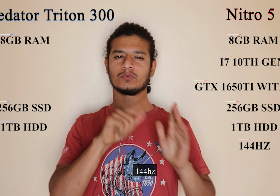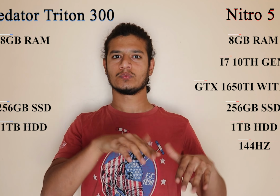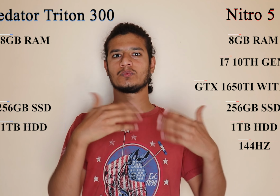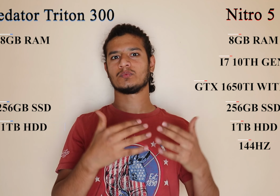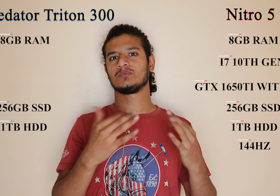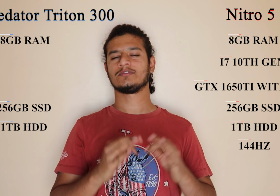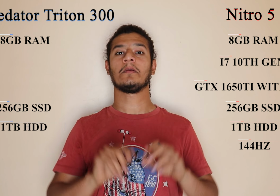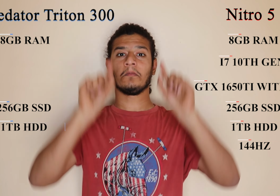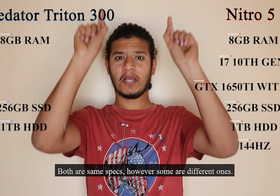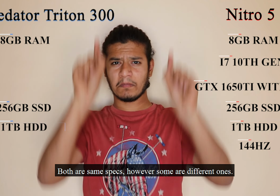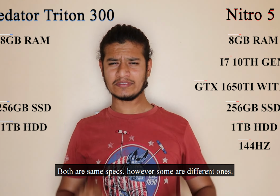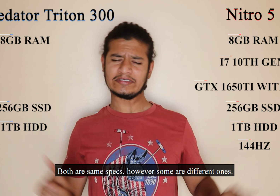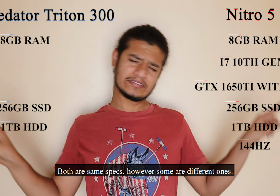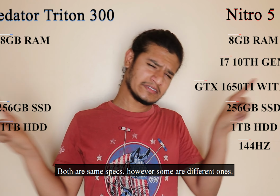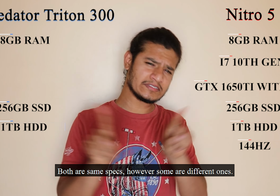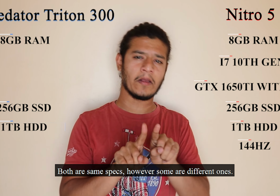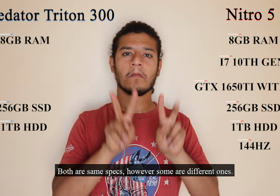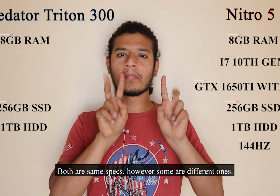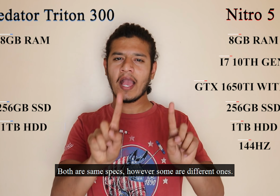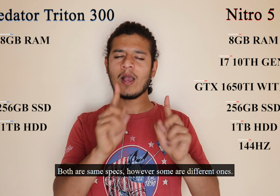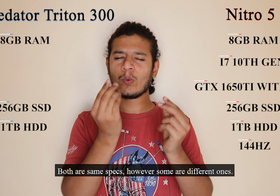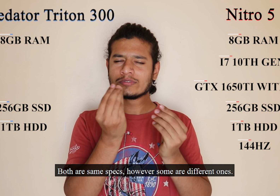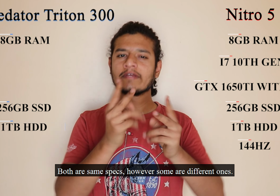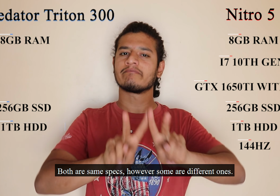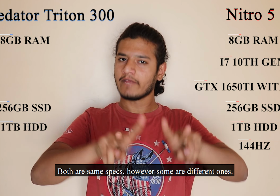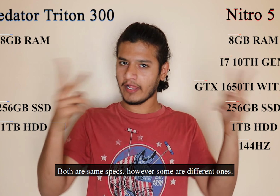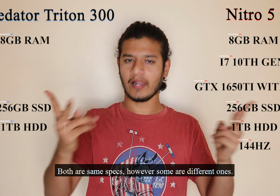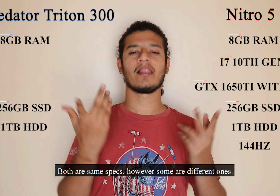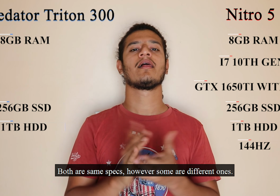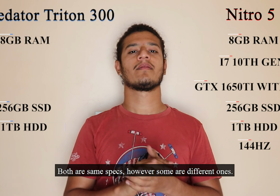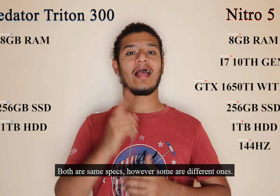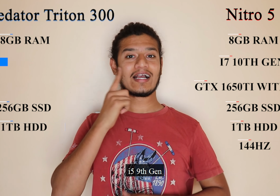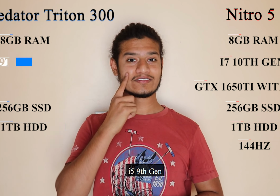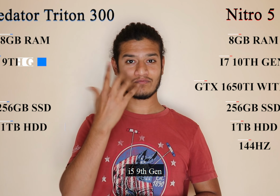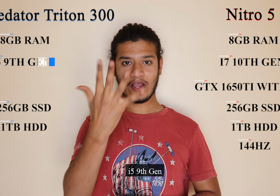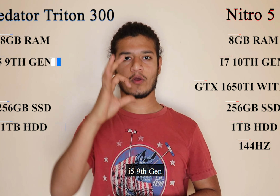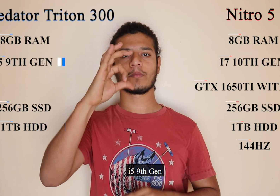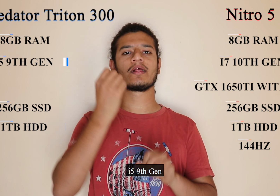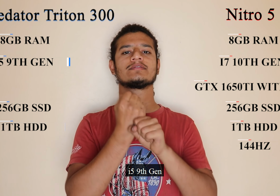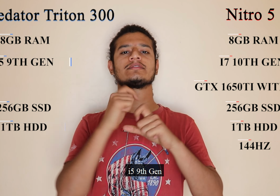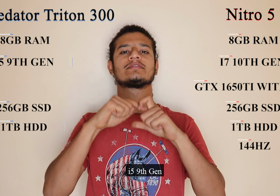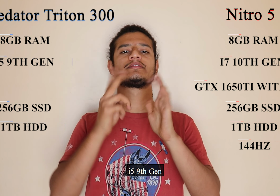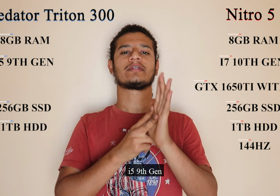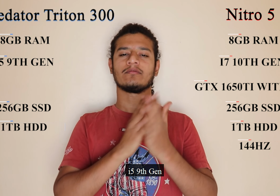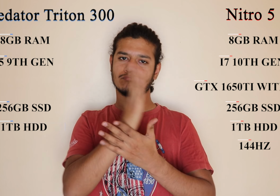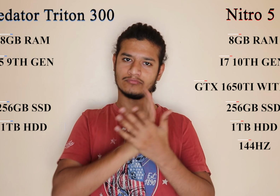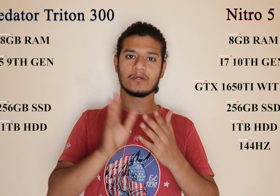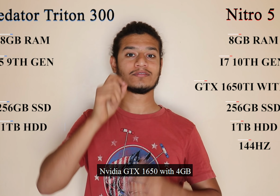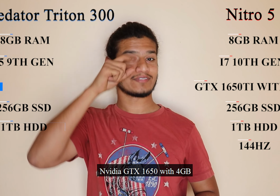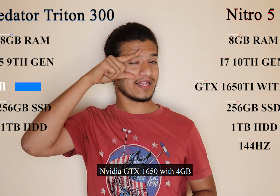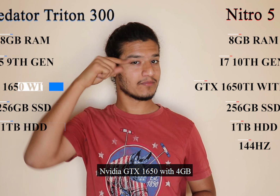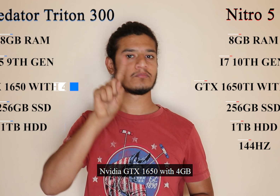144Hz. Both are same specs, however some are different ones. i5 9th Gen, NVIDIA